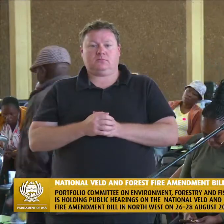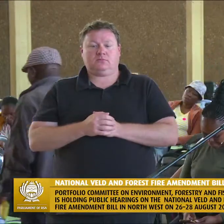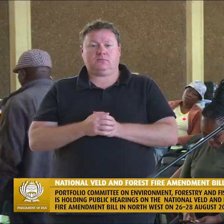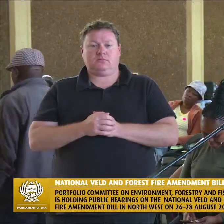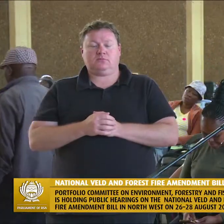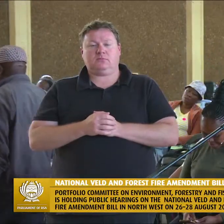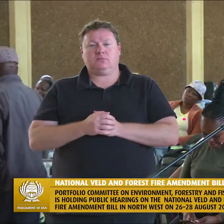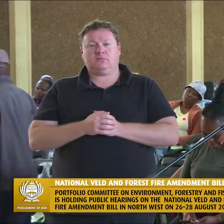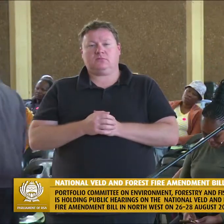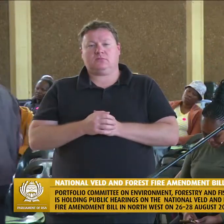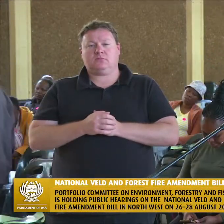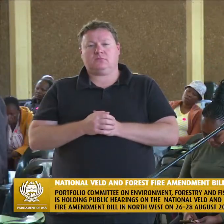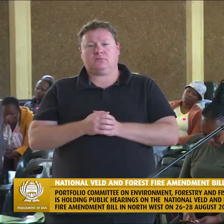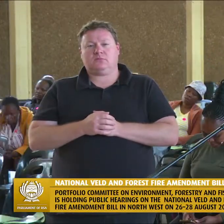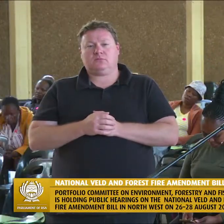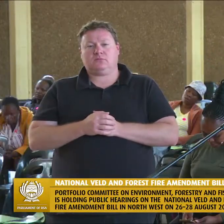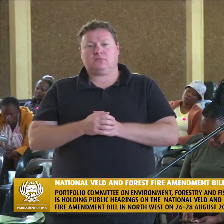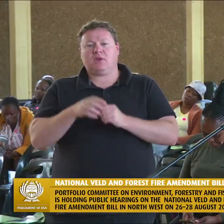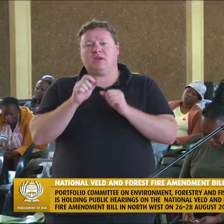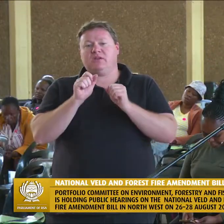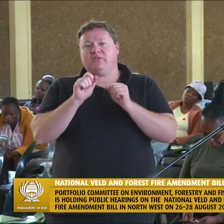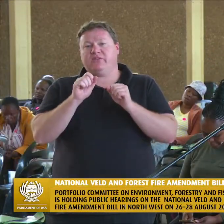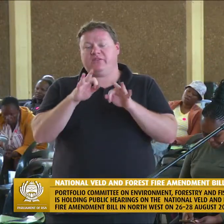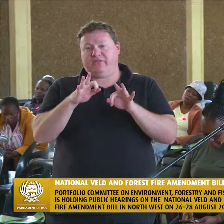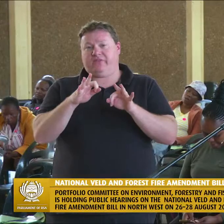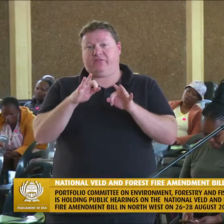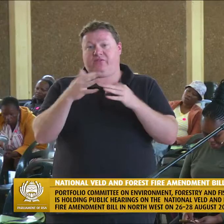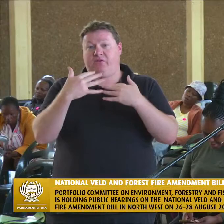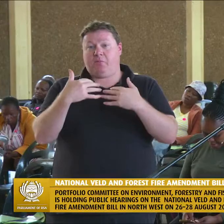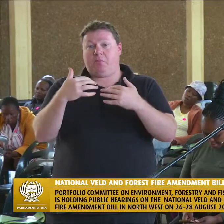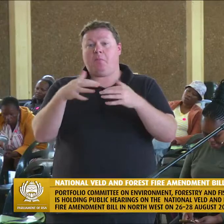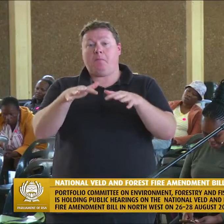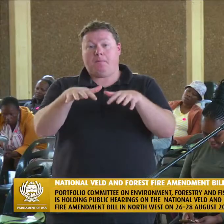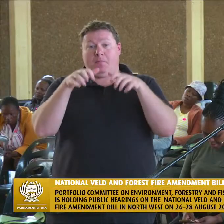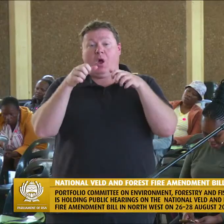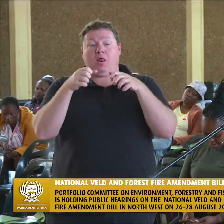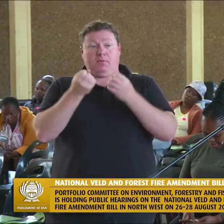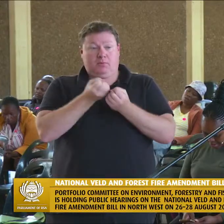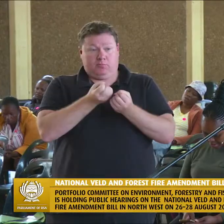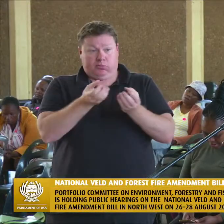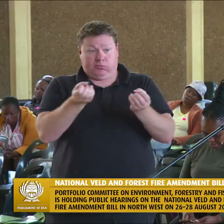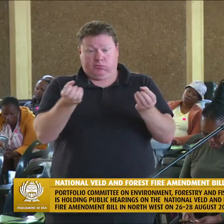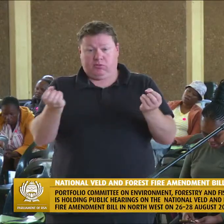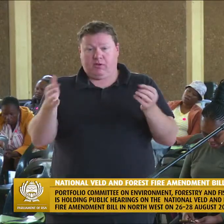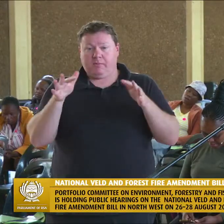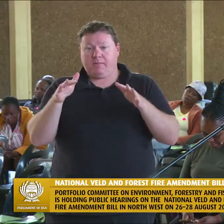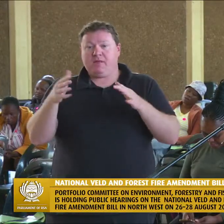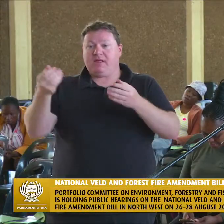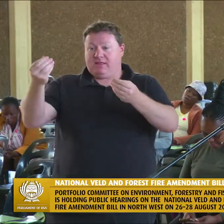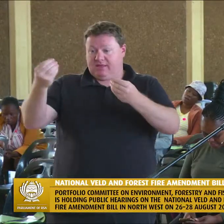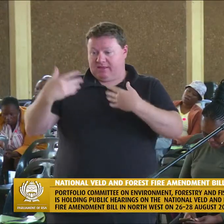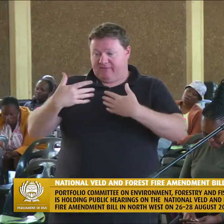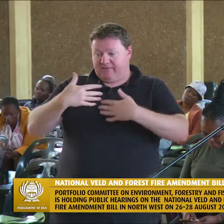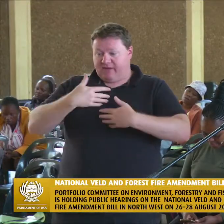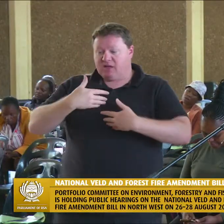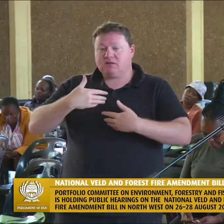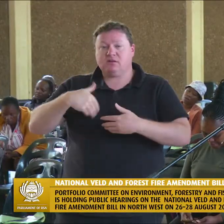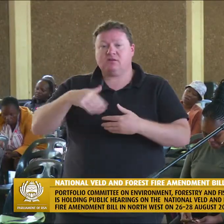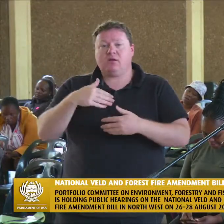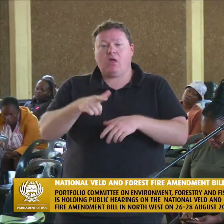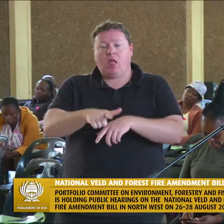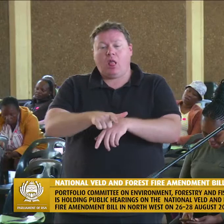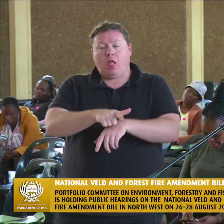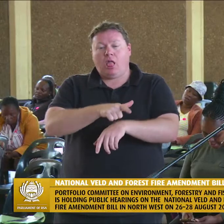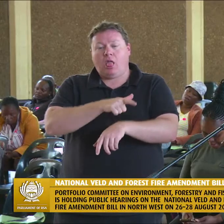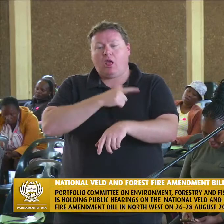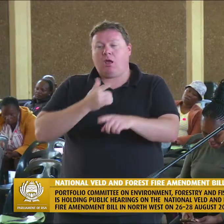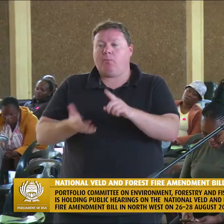look if something comes from parliament and is intended to us it takes long